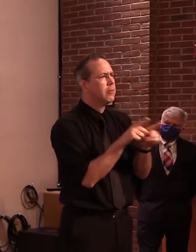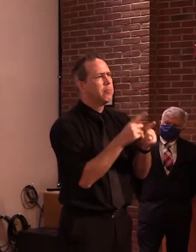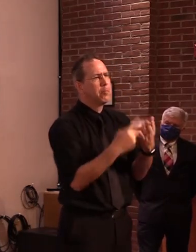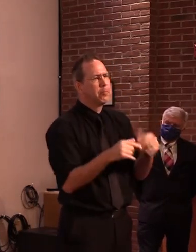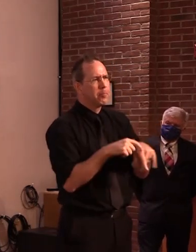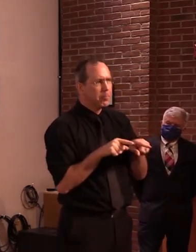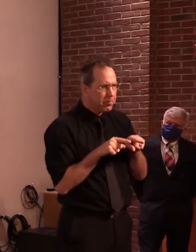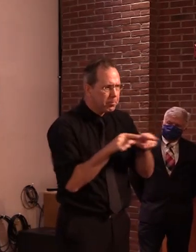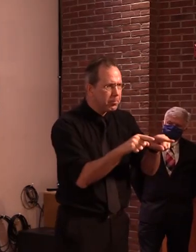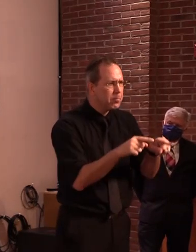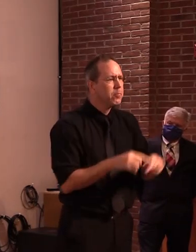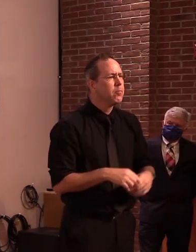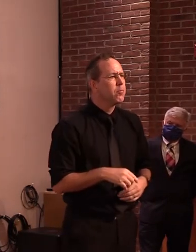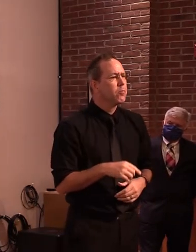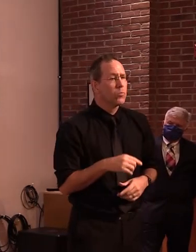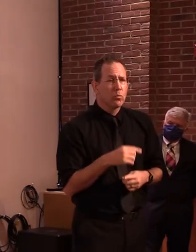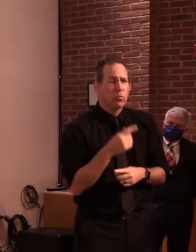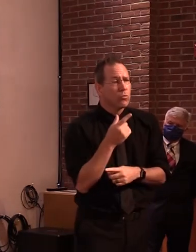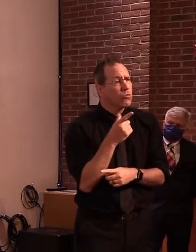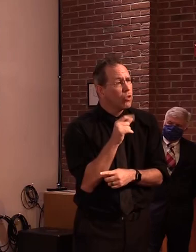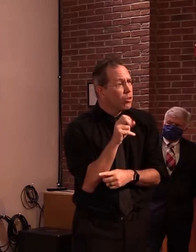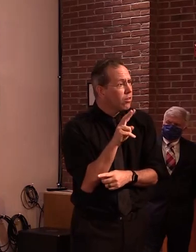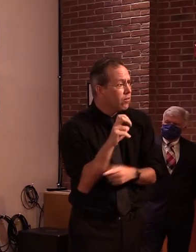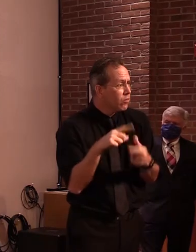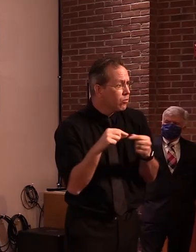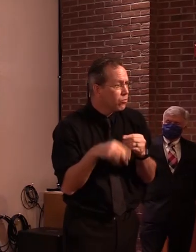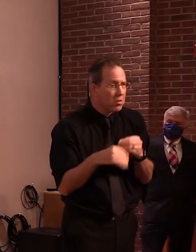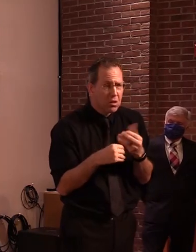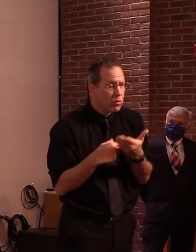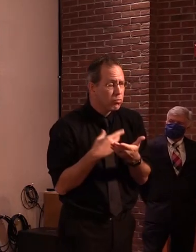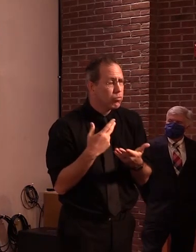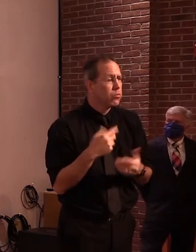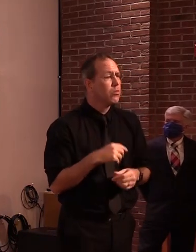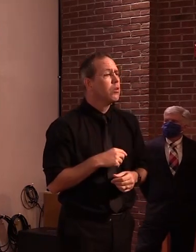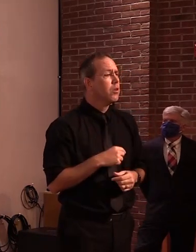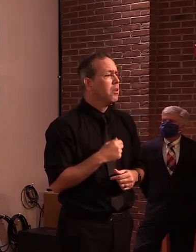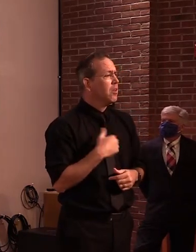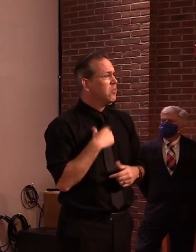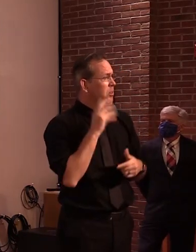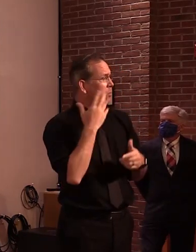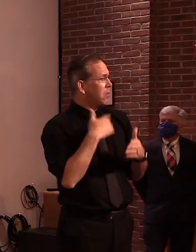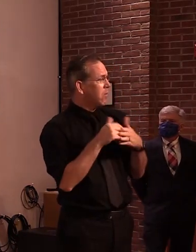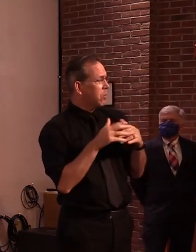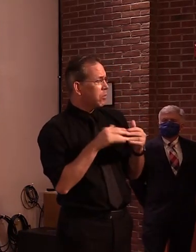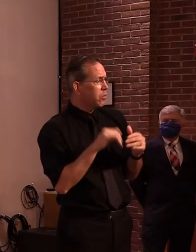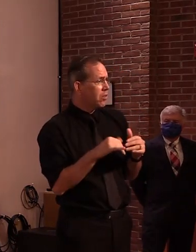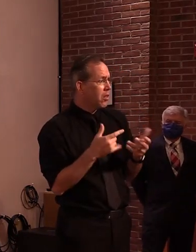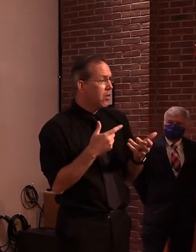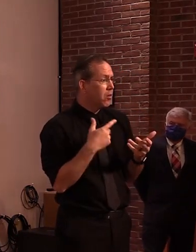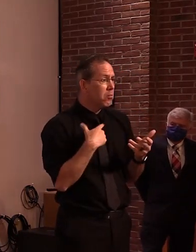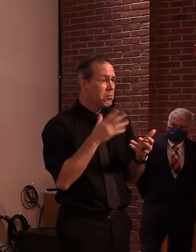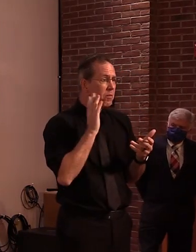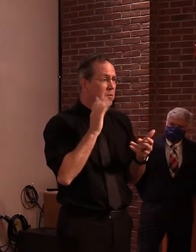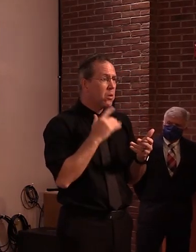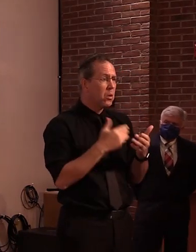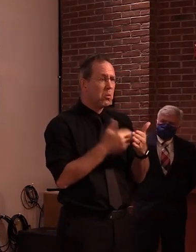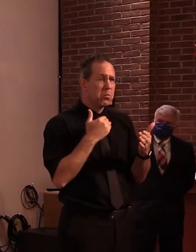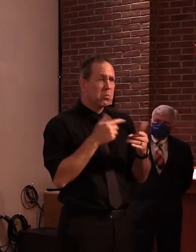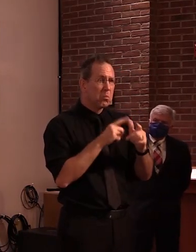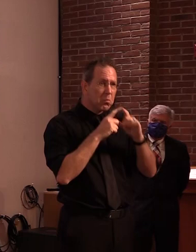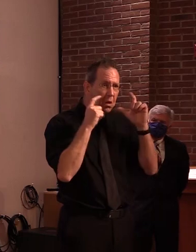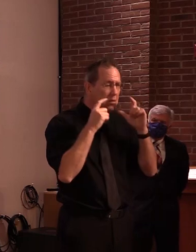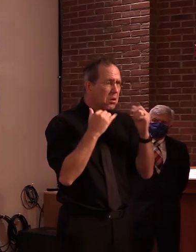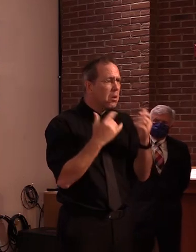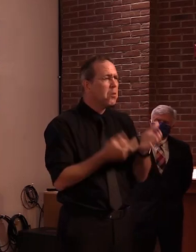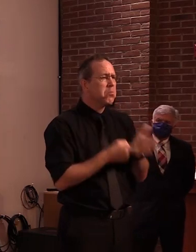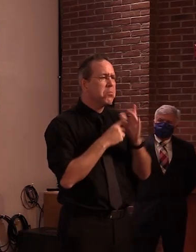himself, but was quite comfortable even before the mask mandate to open up the retail market to 50%, because that's not